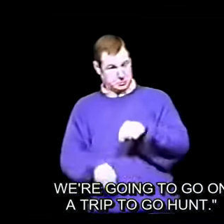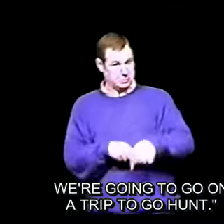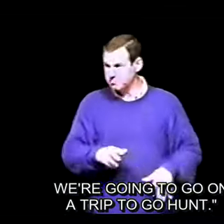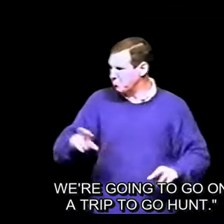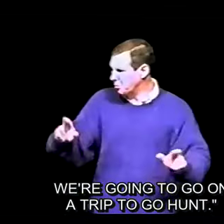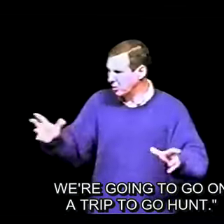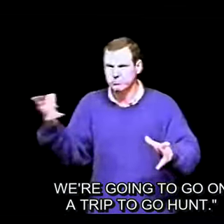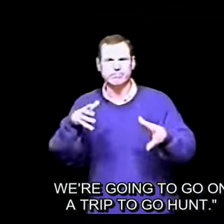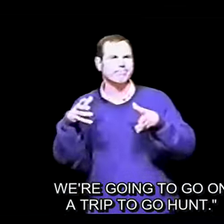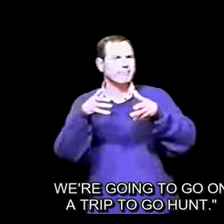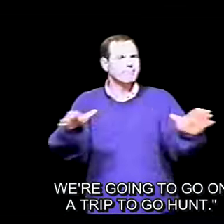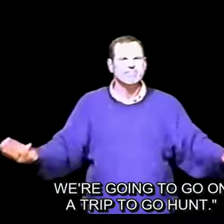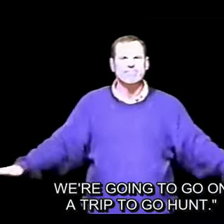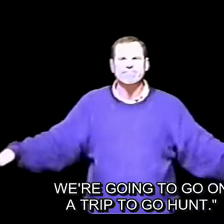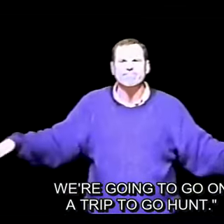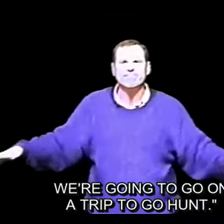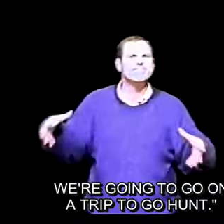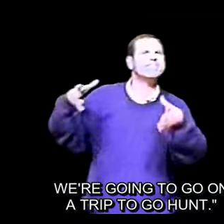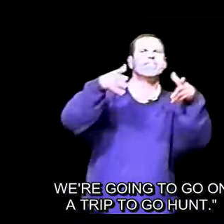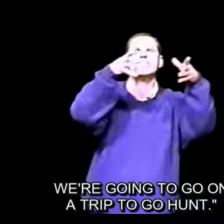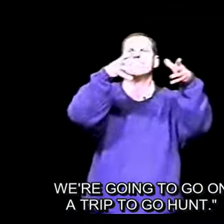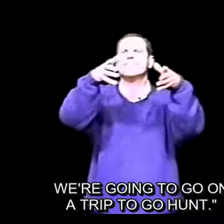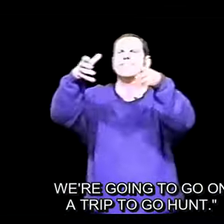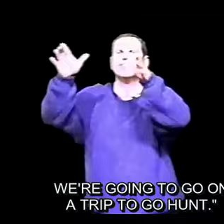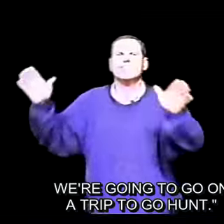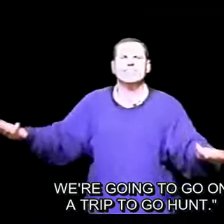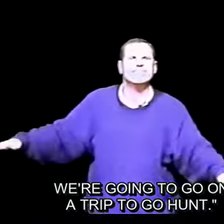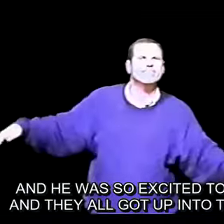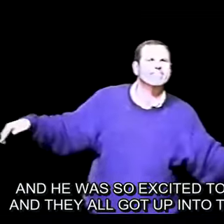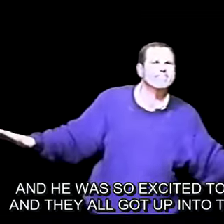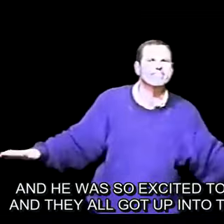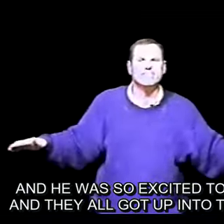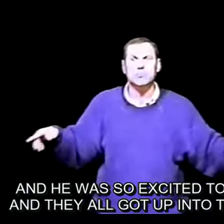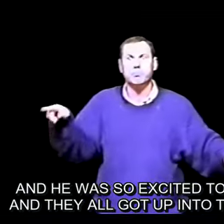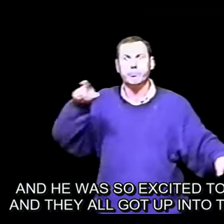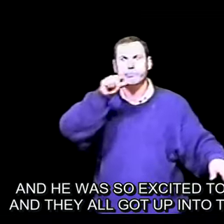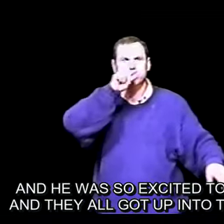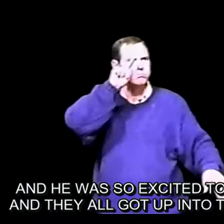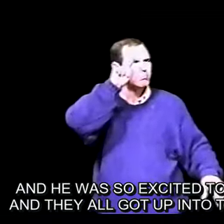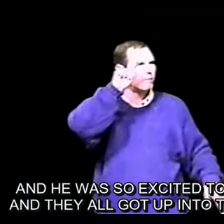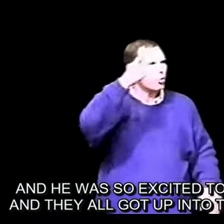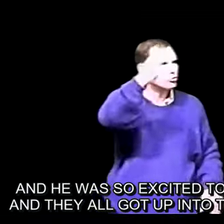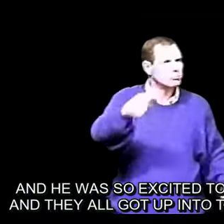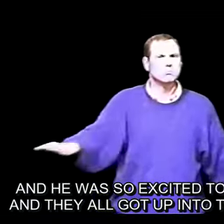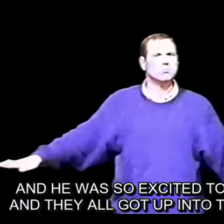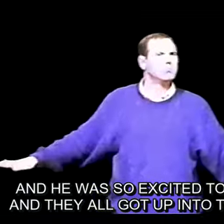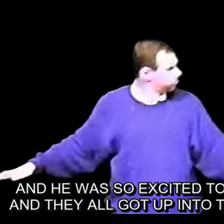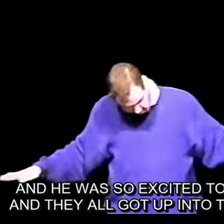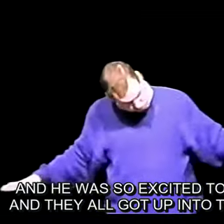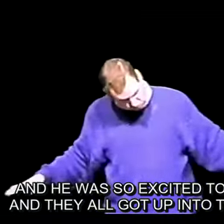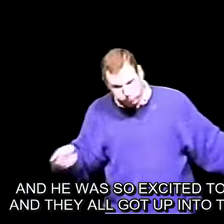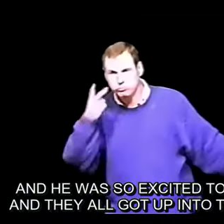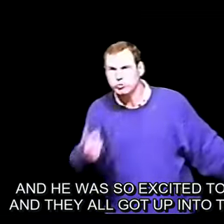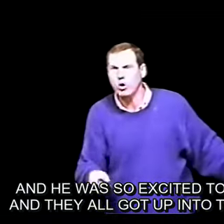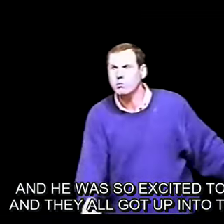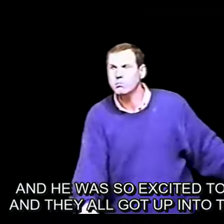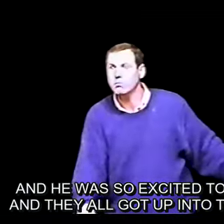on a trip to go hunt. And he was so excited to join, and they all got up into the air, and